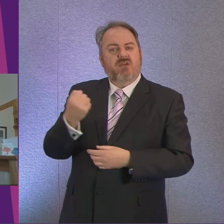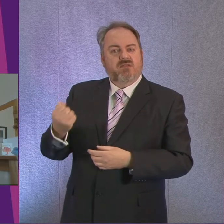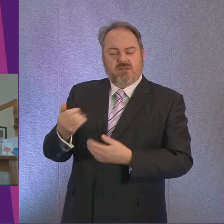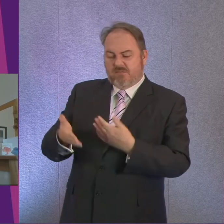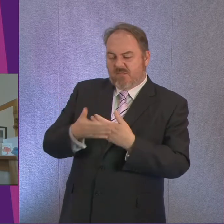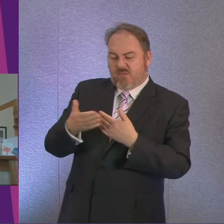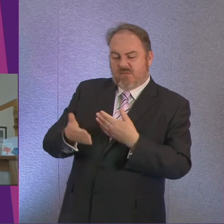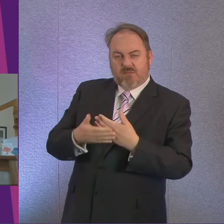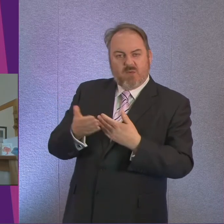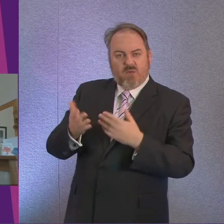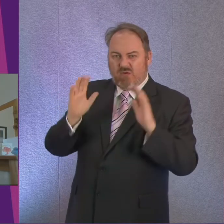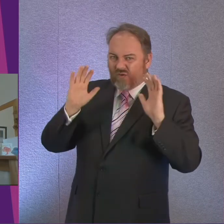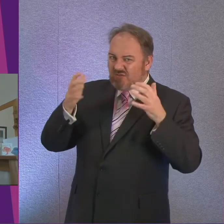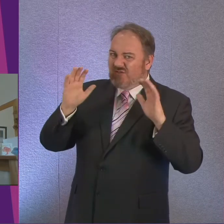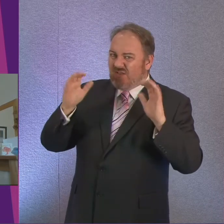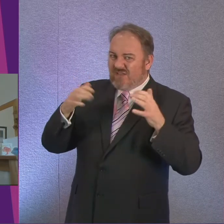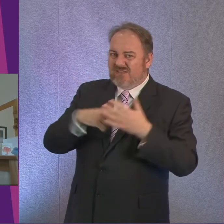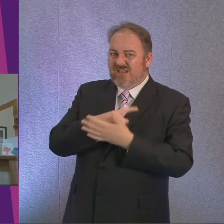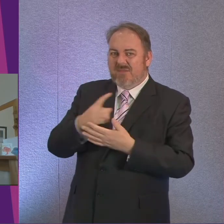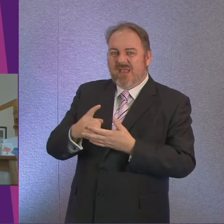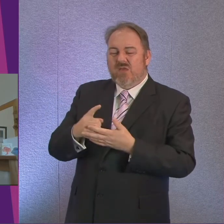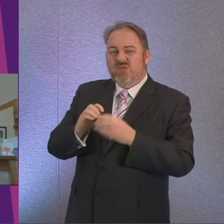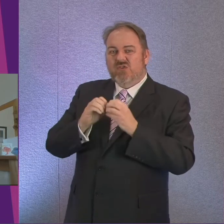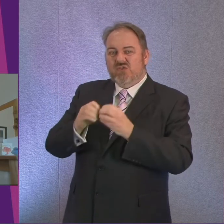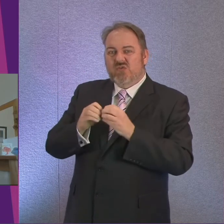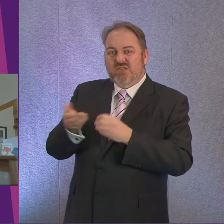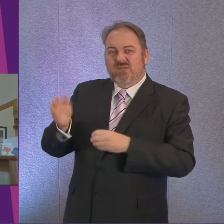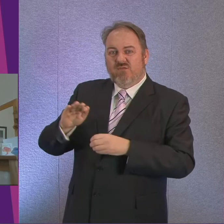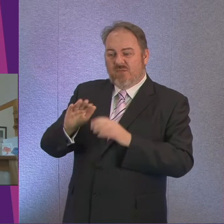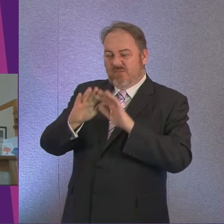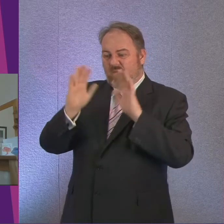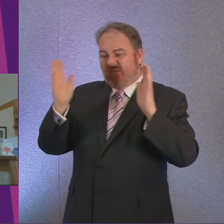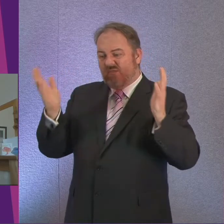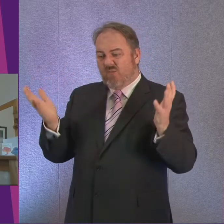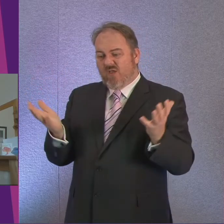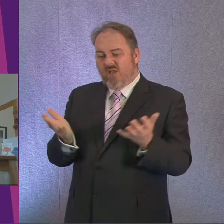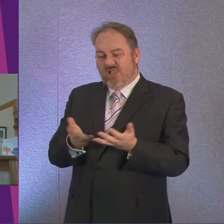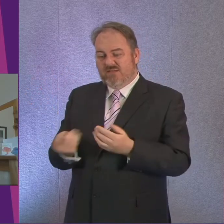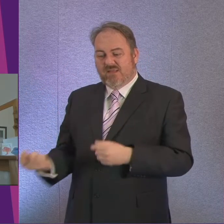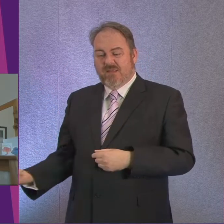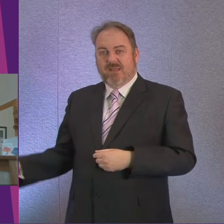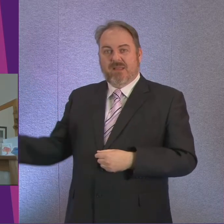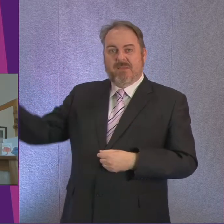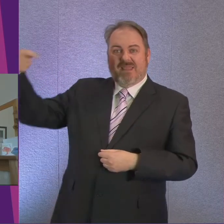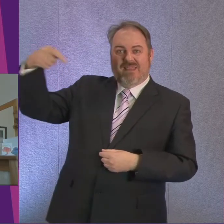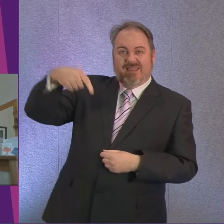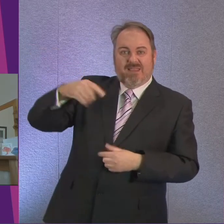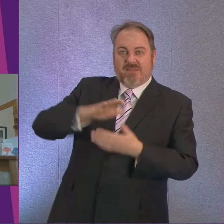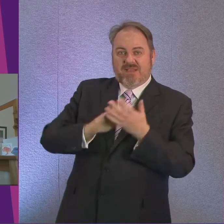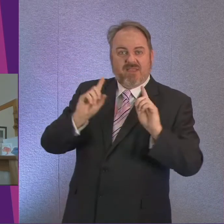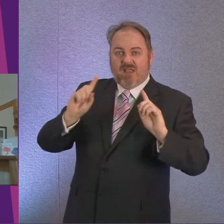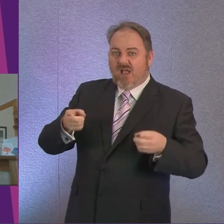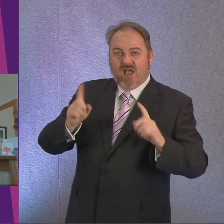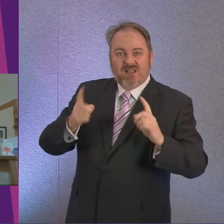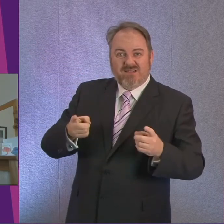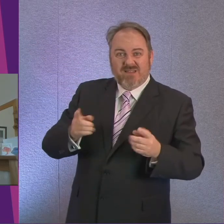real uncertainty of the number of overseas students taking up places next year. Financial black hole of £500 million is a real possibility. So